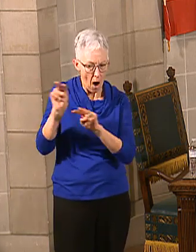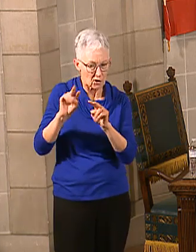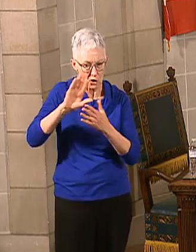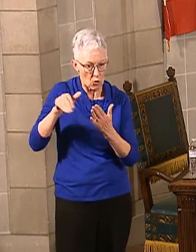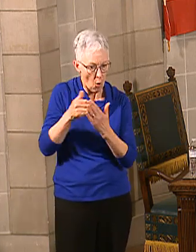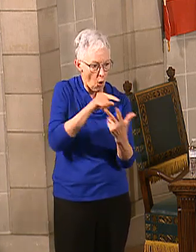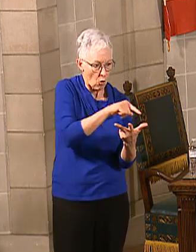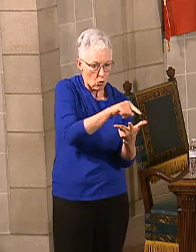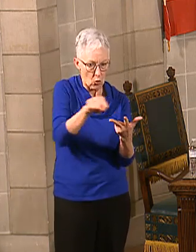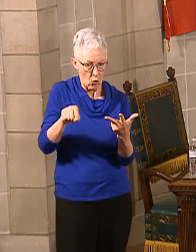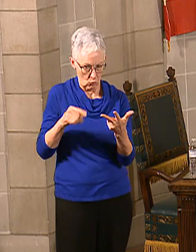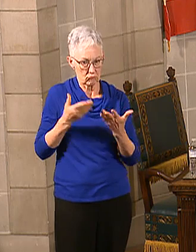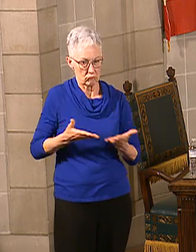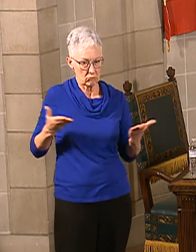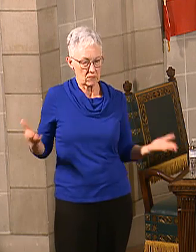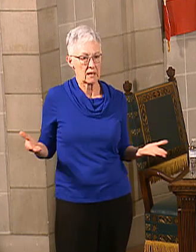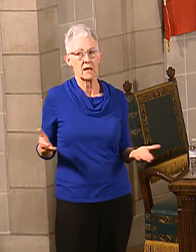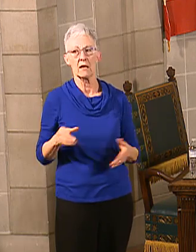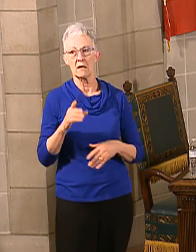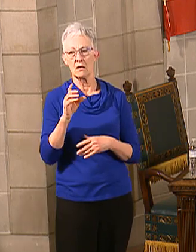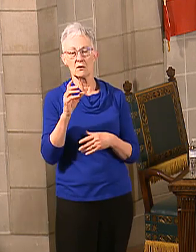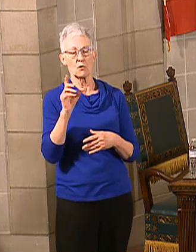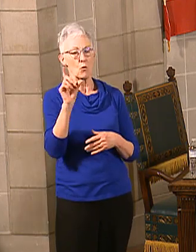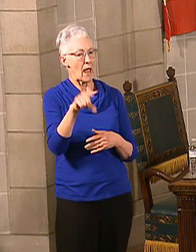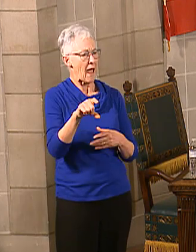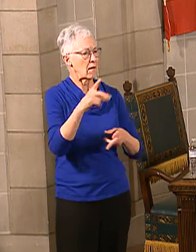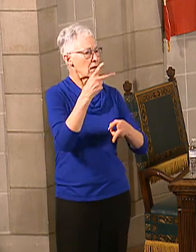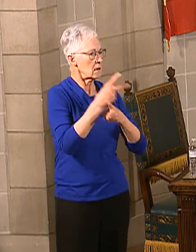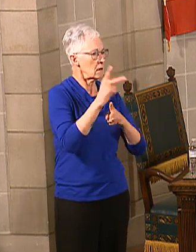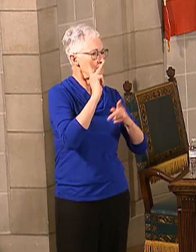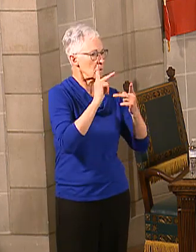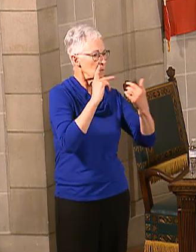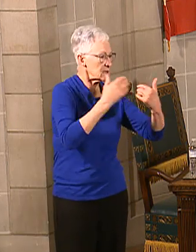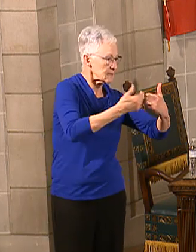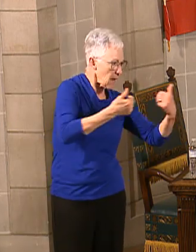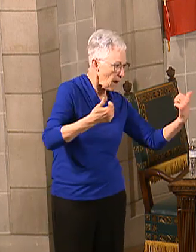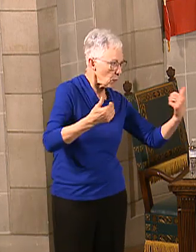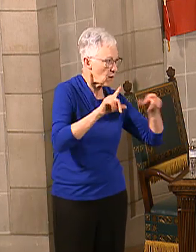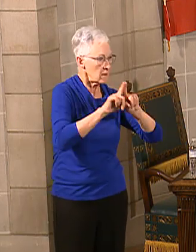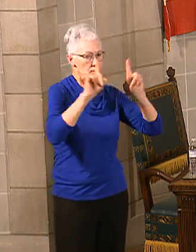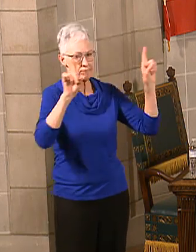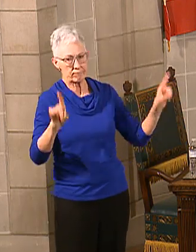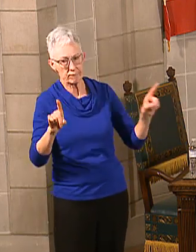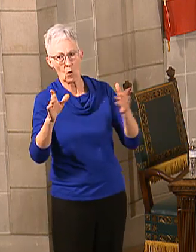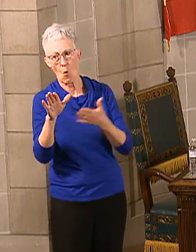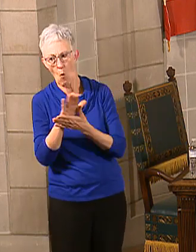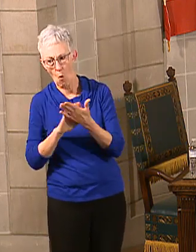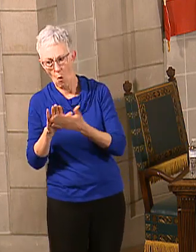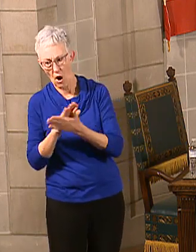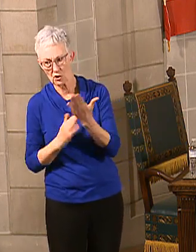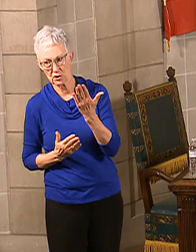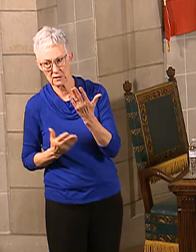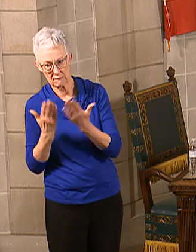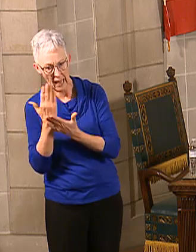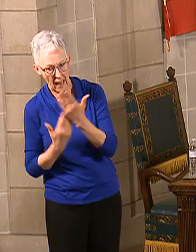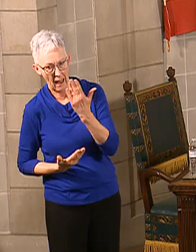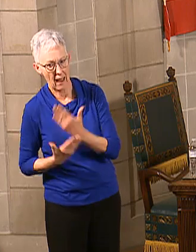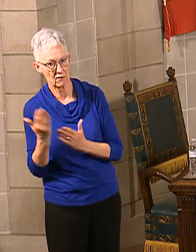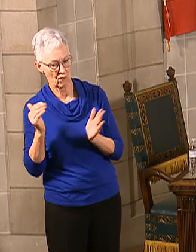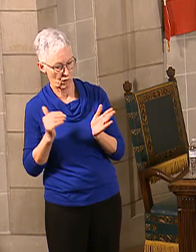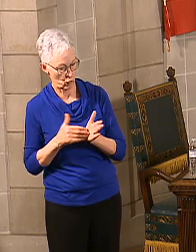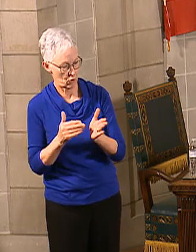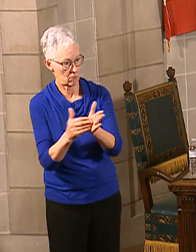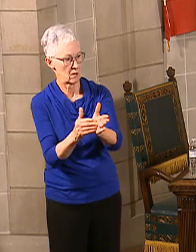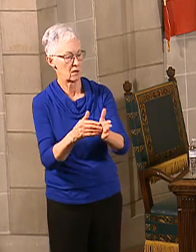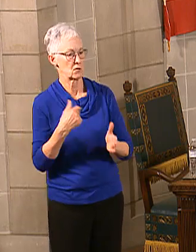the social guidelines, the hygiene, washing your hands, all of that, all of us can participate in to be able to help make sure that we don't